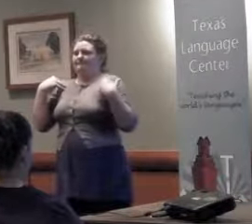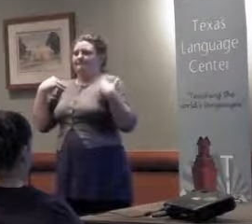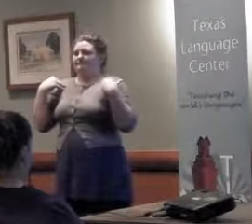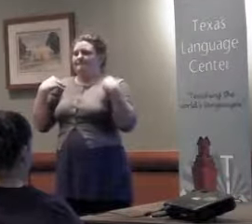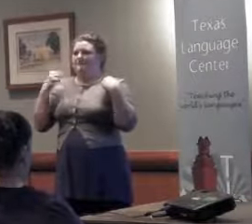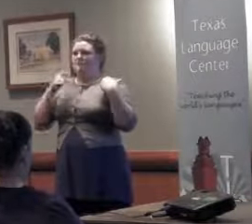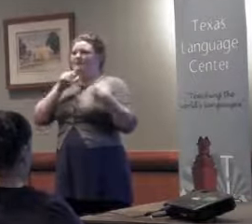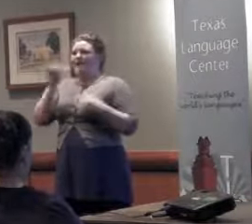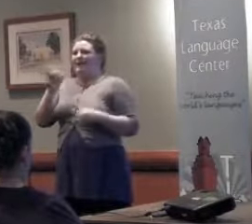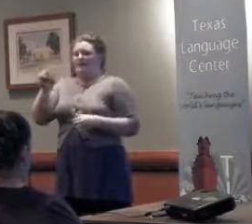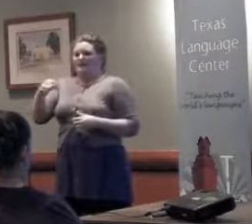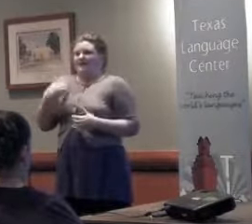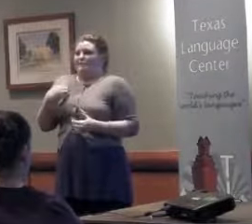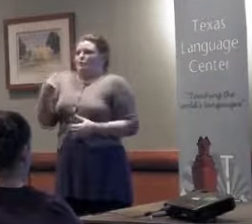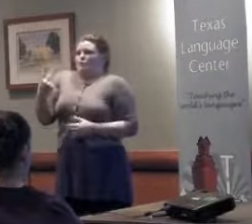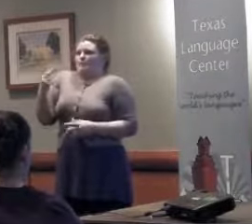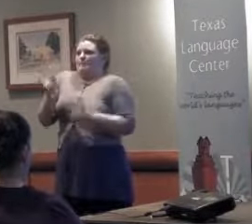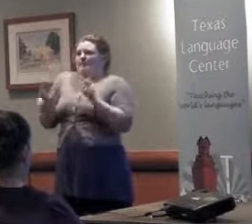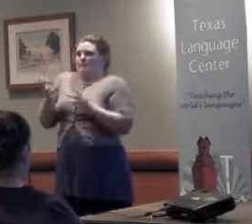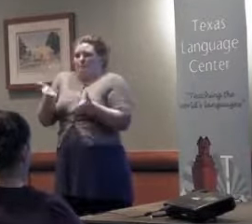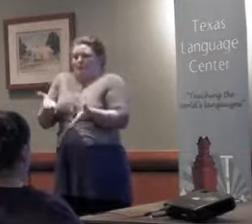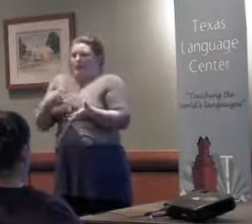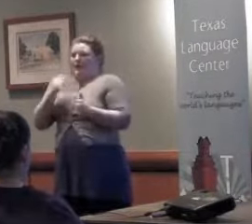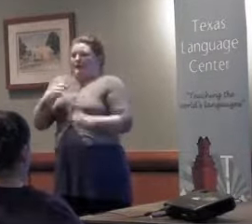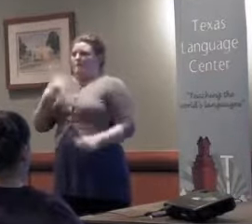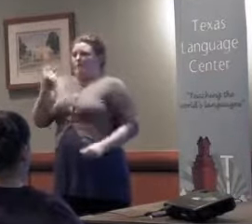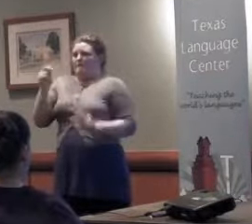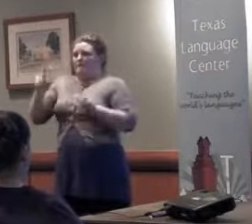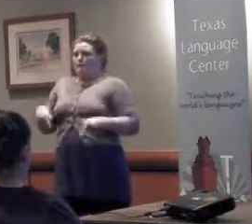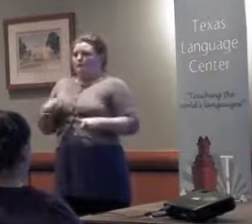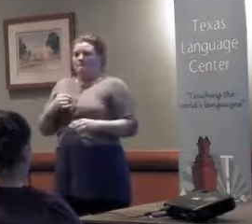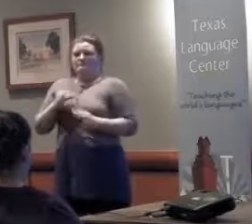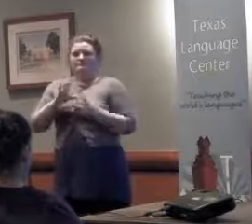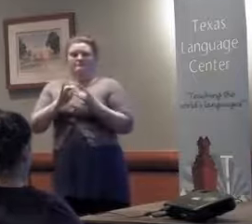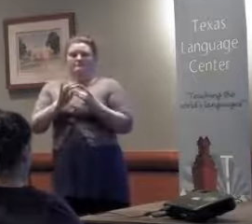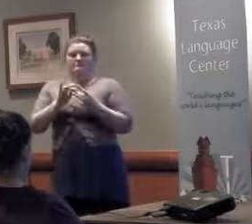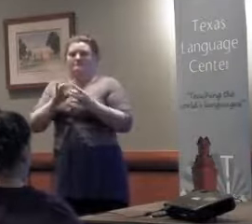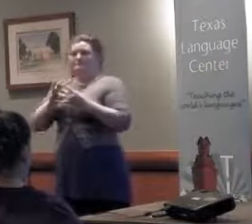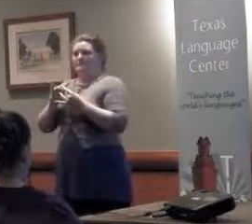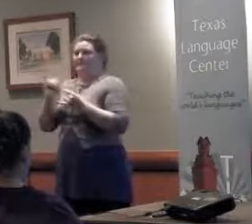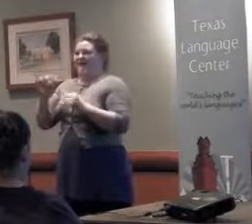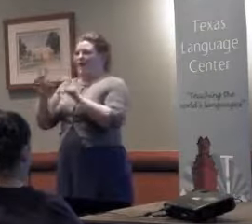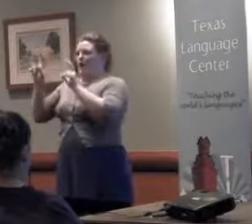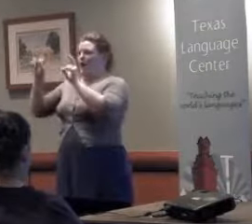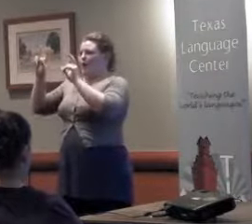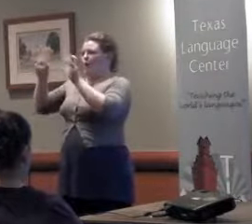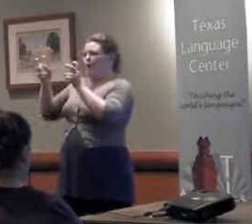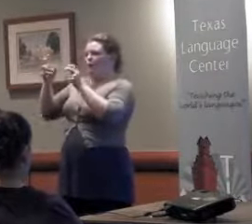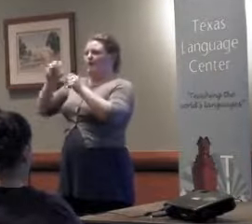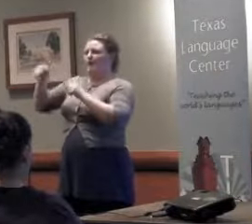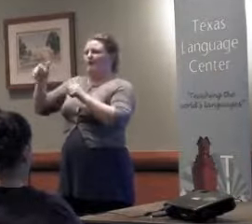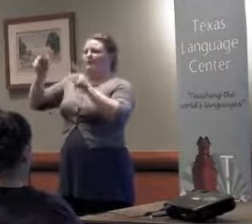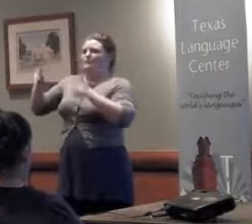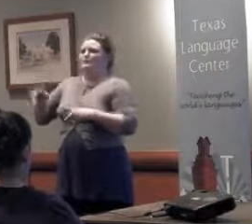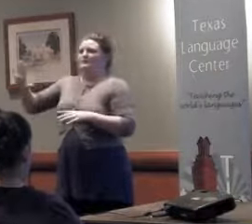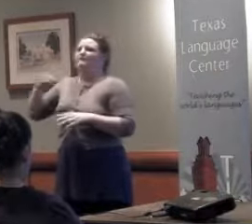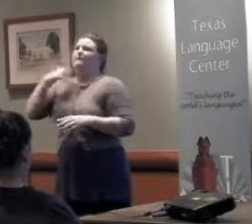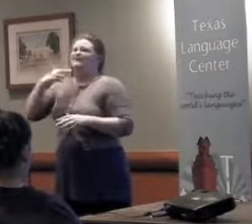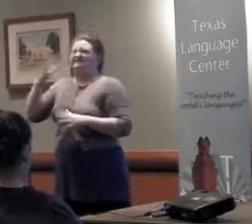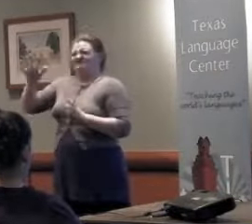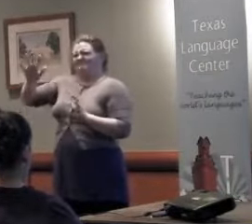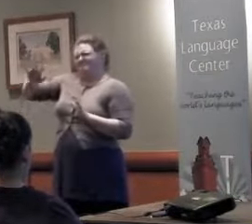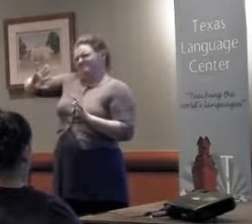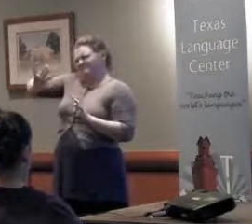it's not like you have to have two different people there. You have a single person, and it's almost like, quoting someone else in a different voice, sort